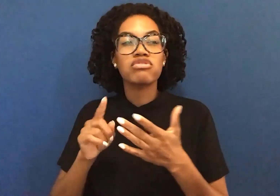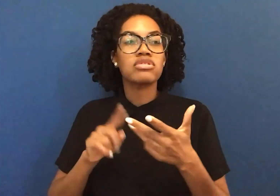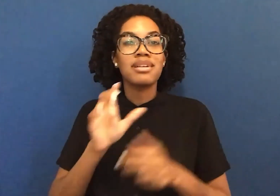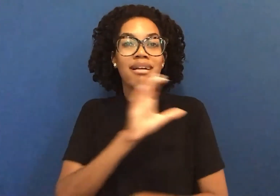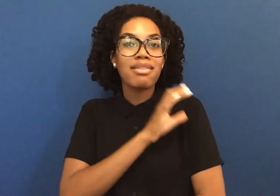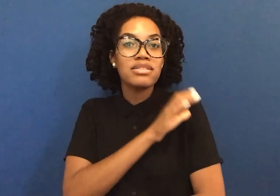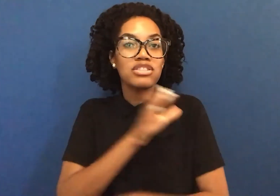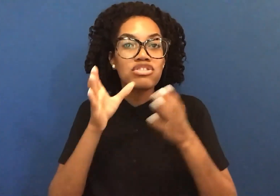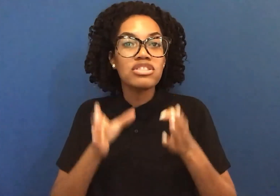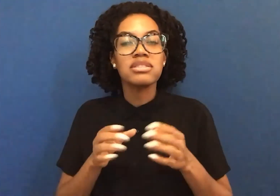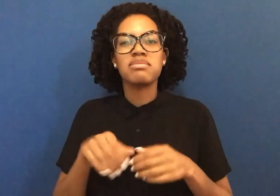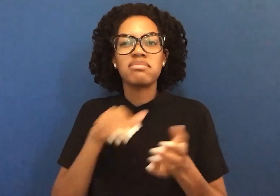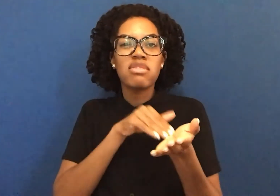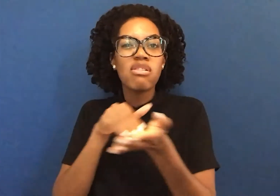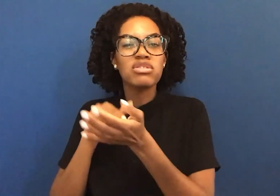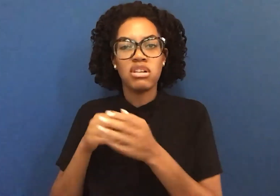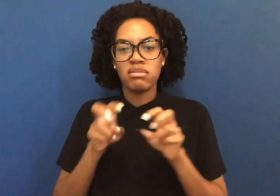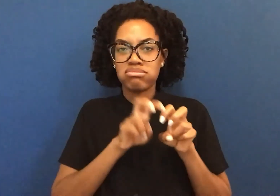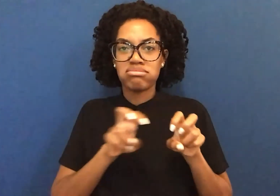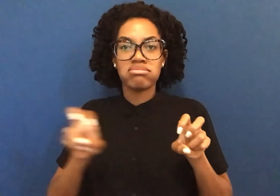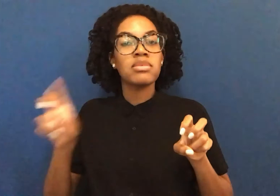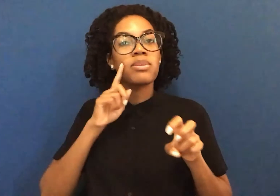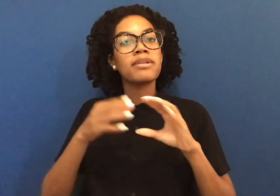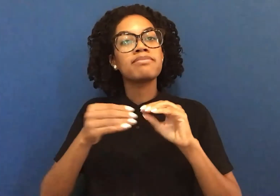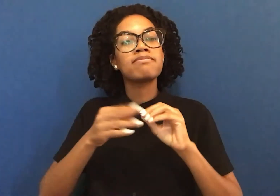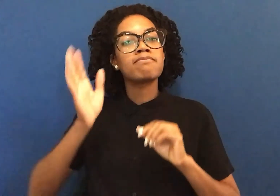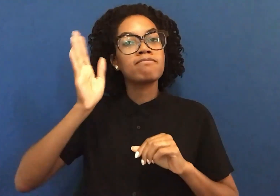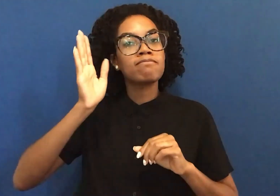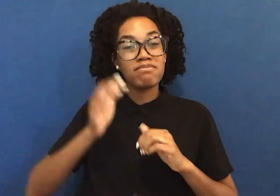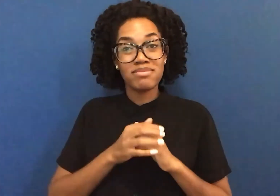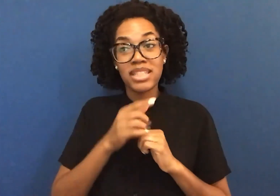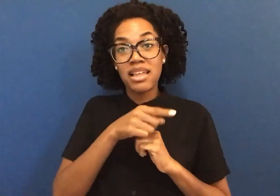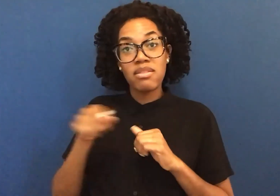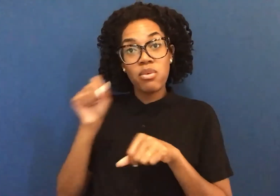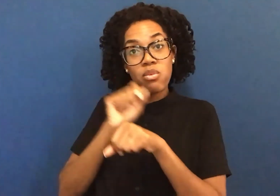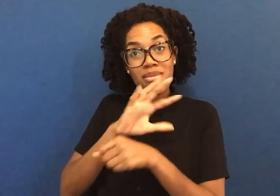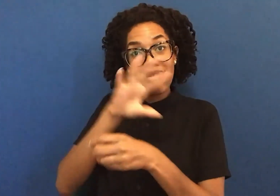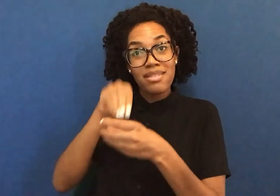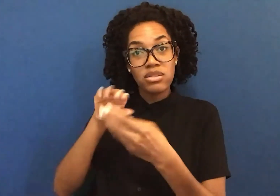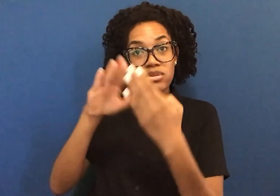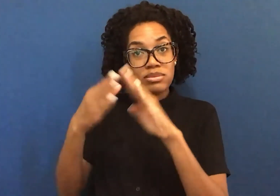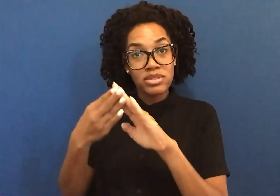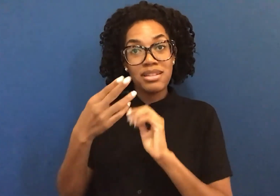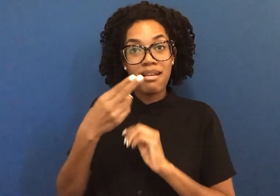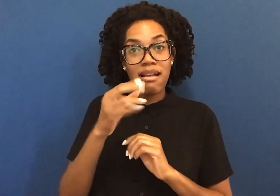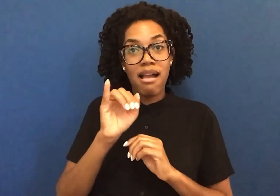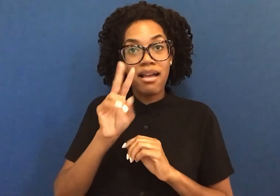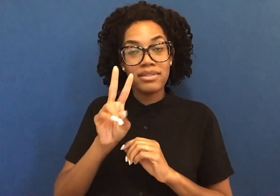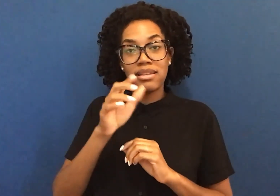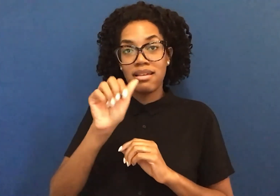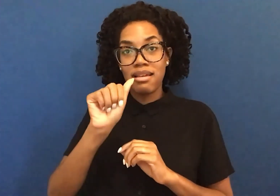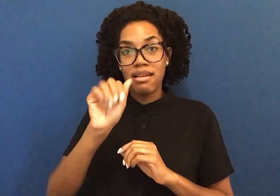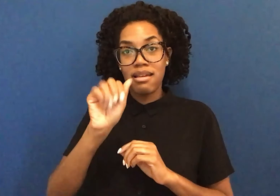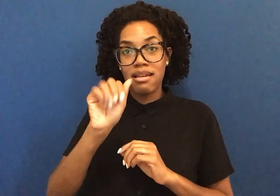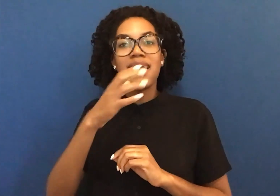in the HIV response, but they are people living with, impacted by, and vulnerable to HIV themselves. We will